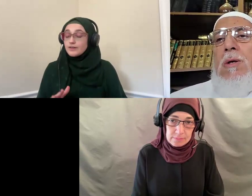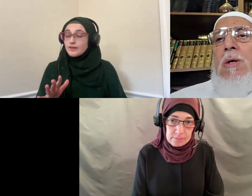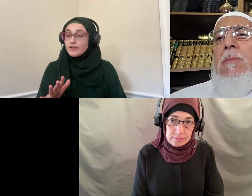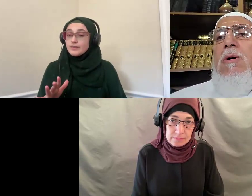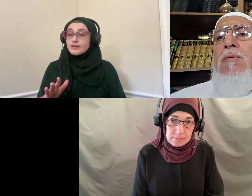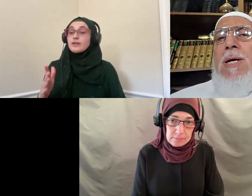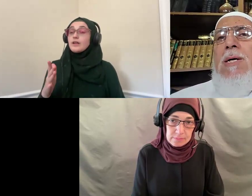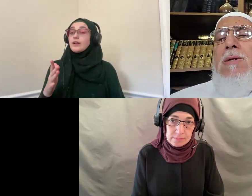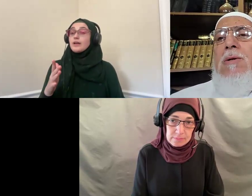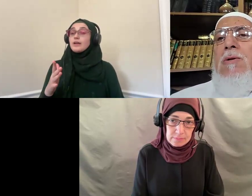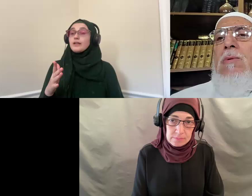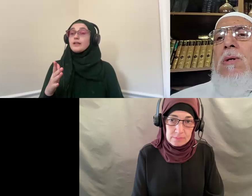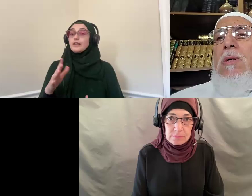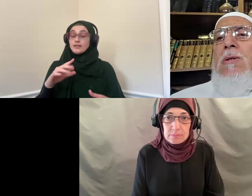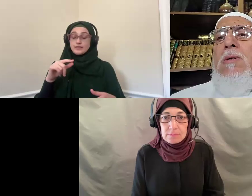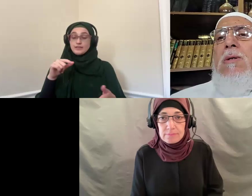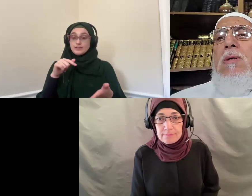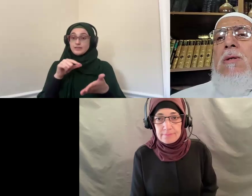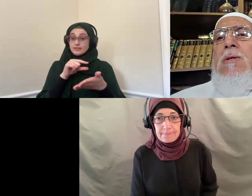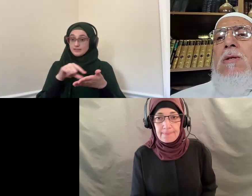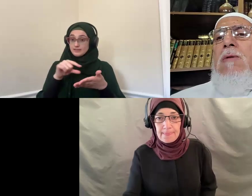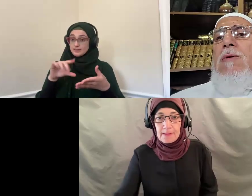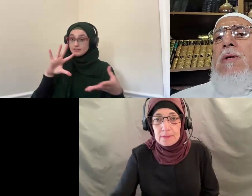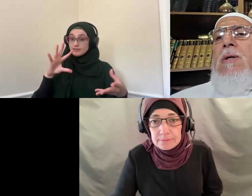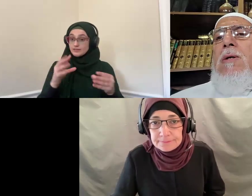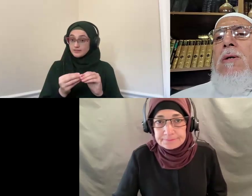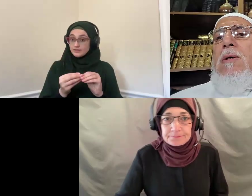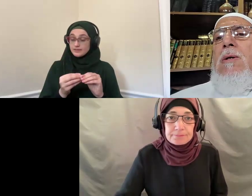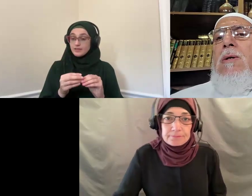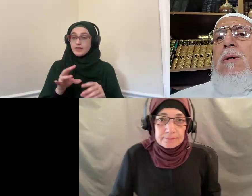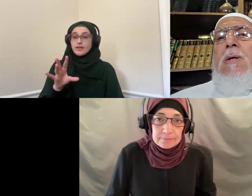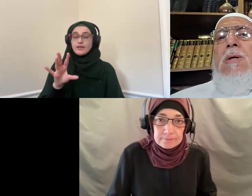the number of ayat in the surah is